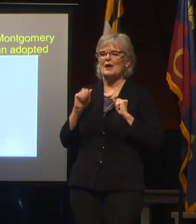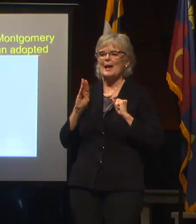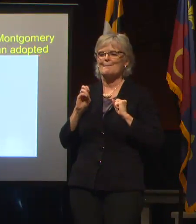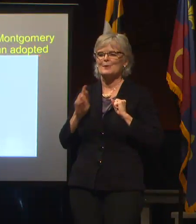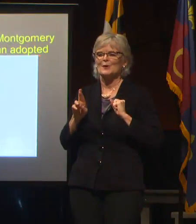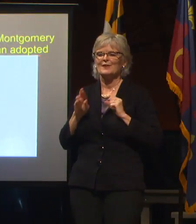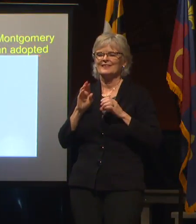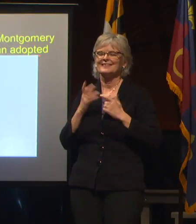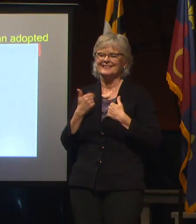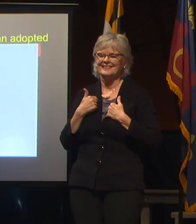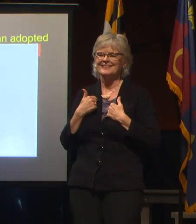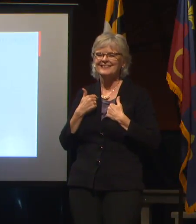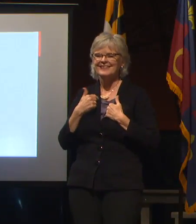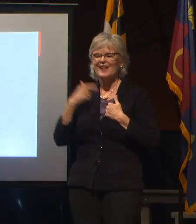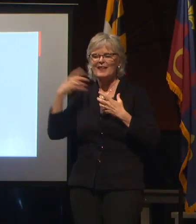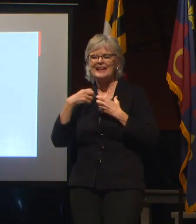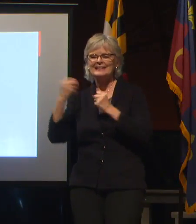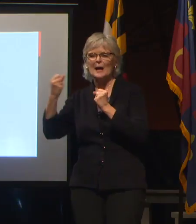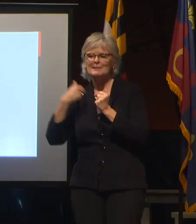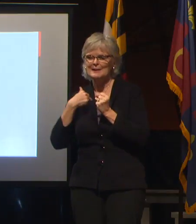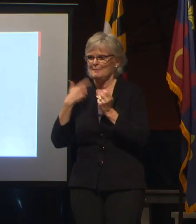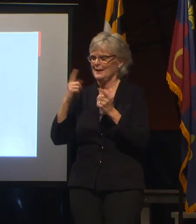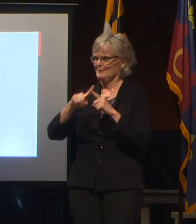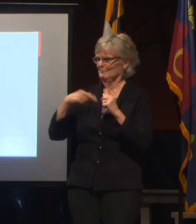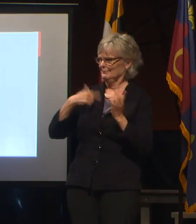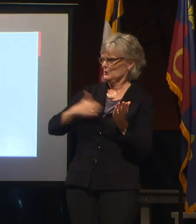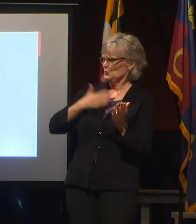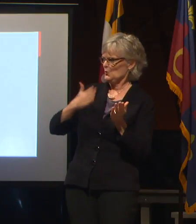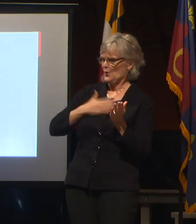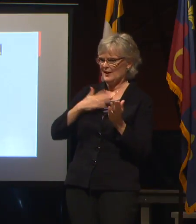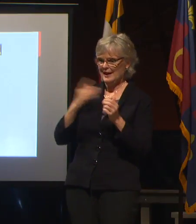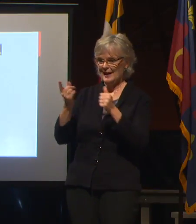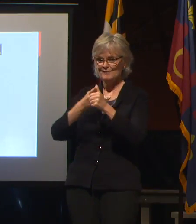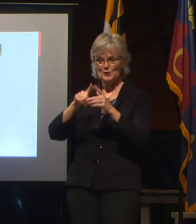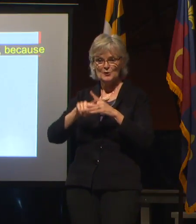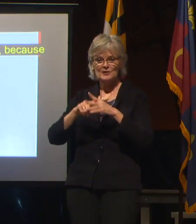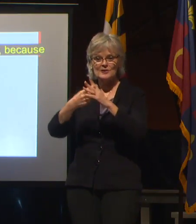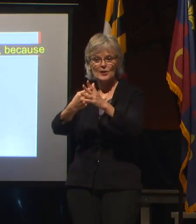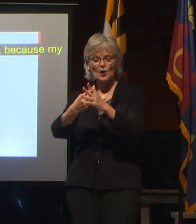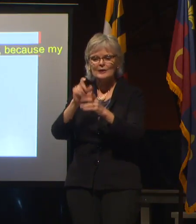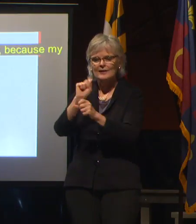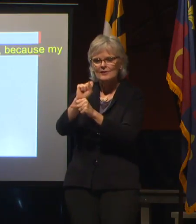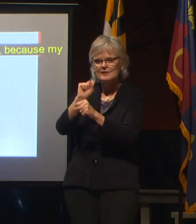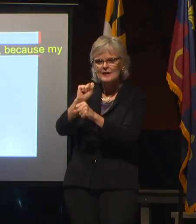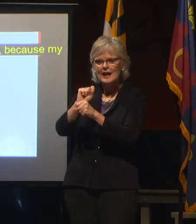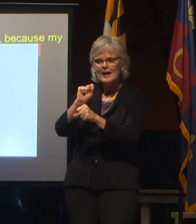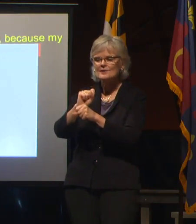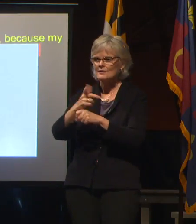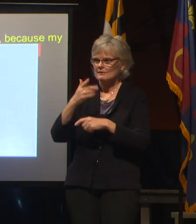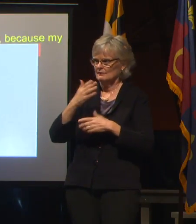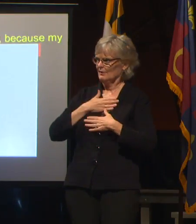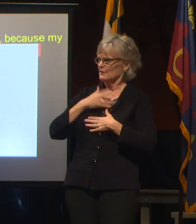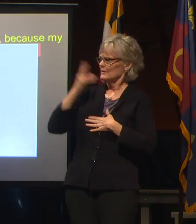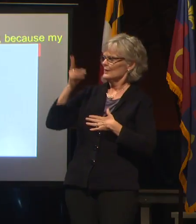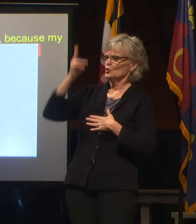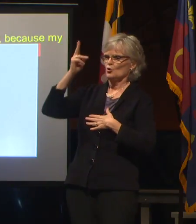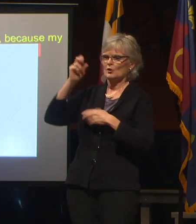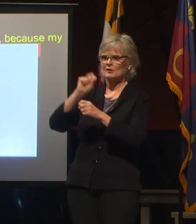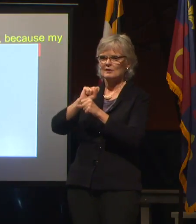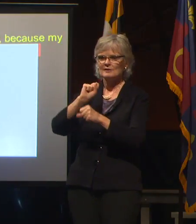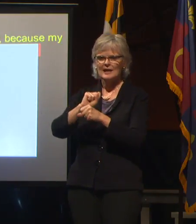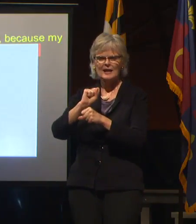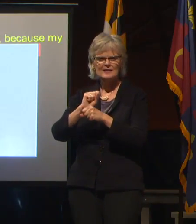I say that with a great deal of joy because when I first started this task, historical task, as early